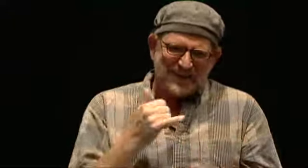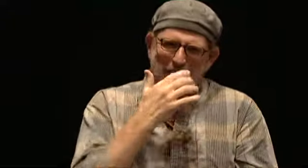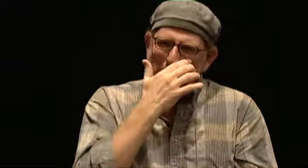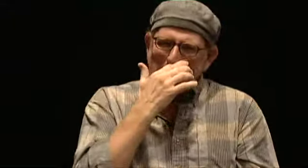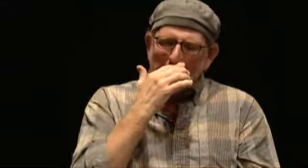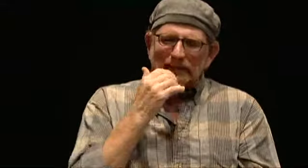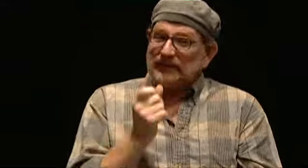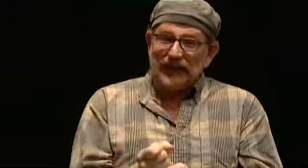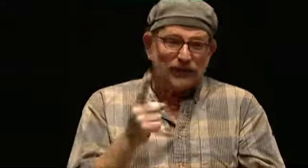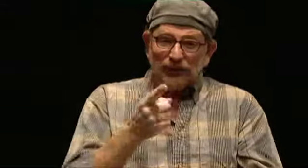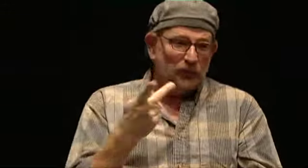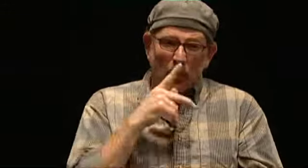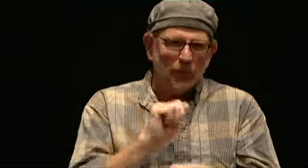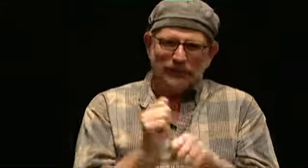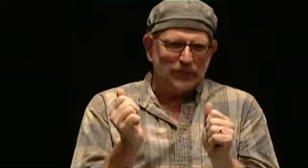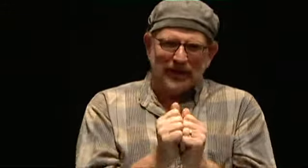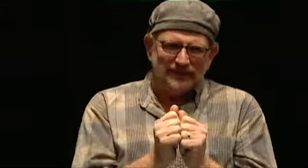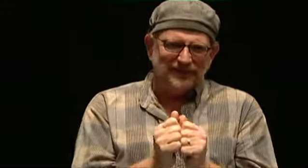with other directors. But